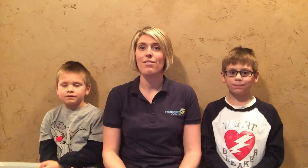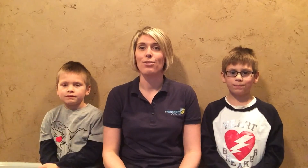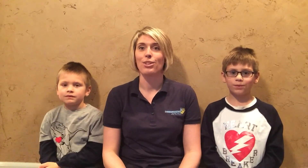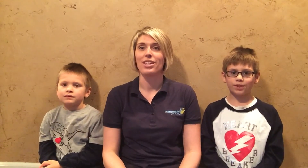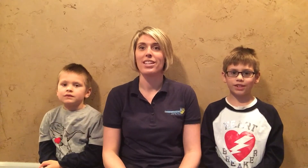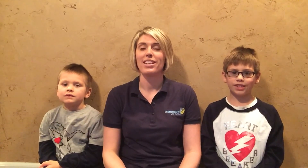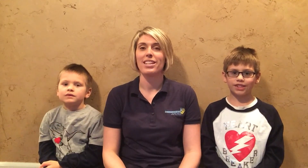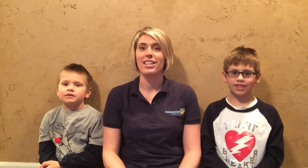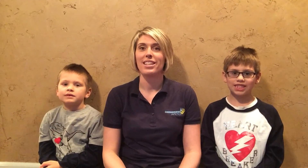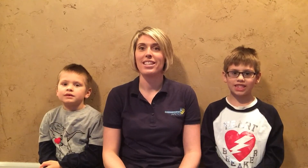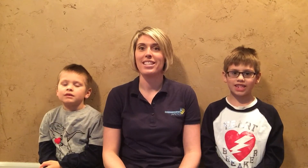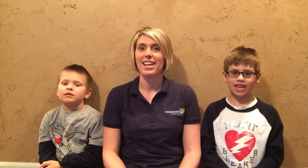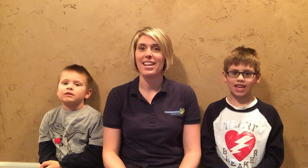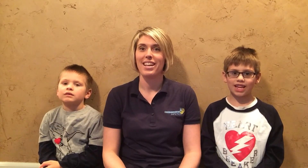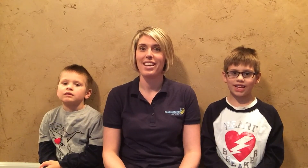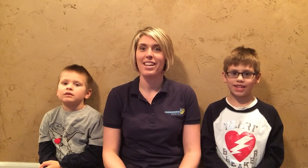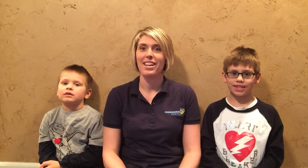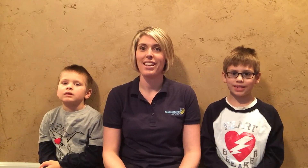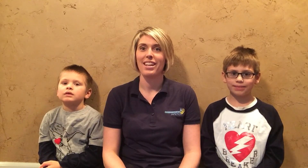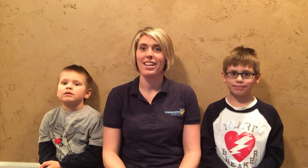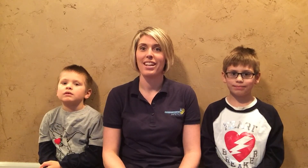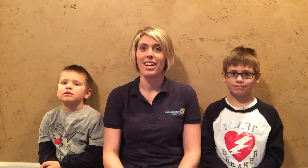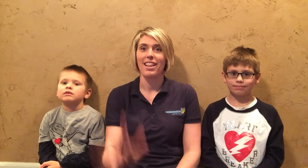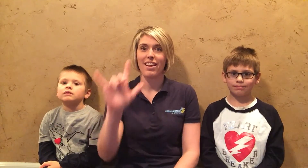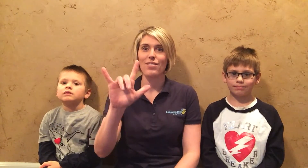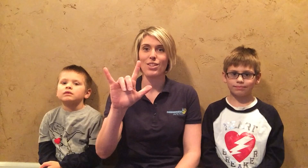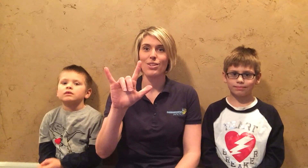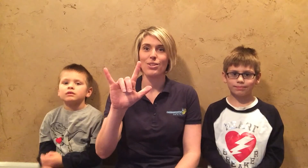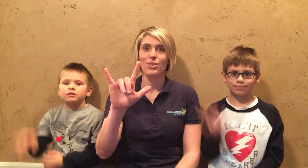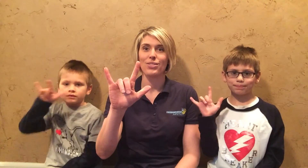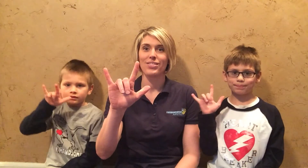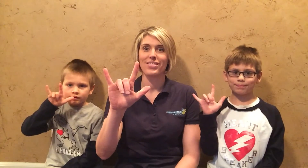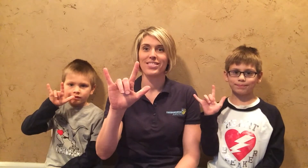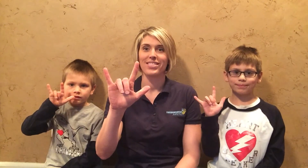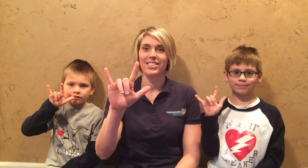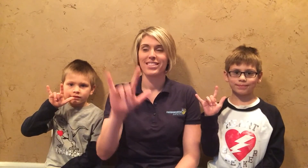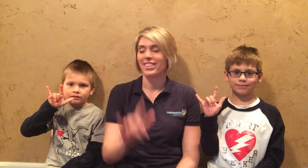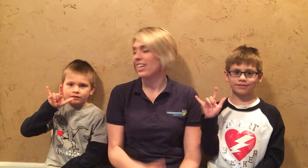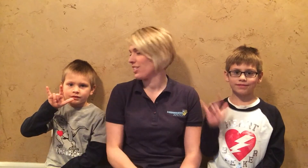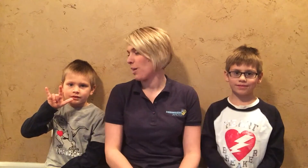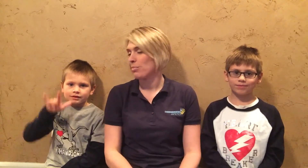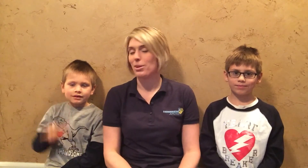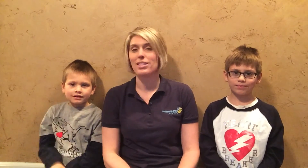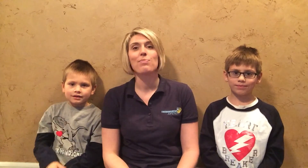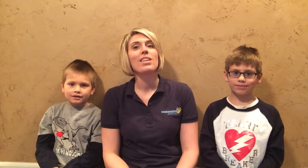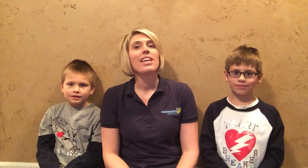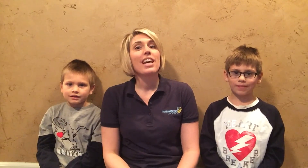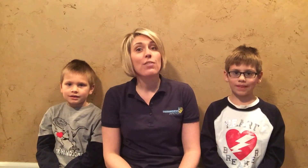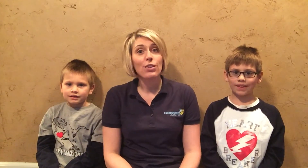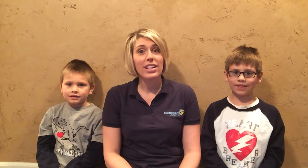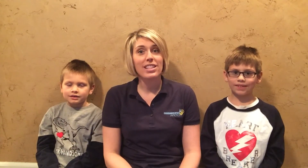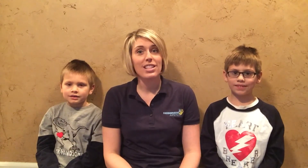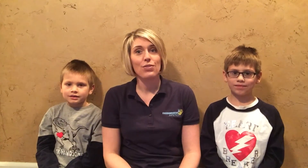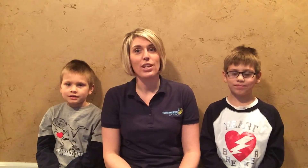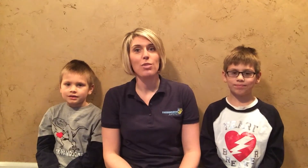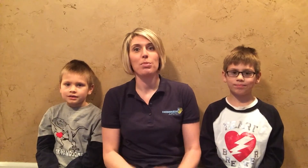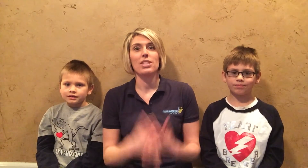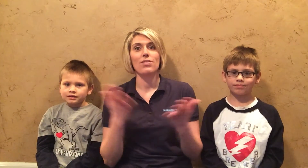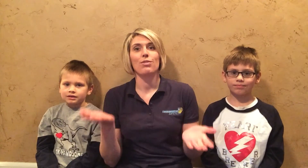every day. I love you. Nice job, boys. If you liked this video, please feel free